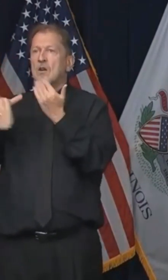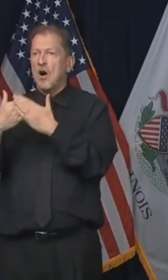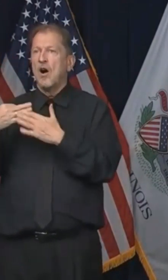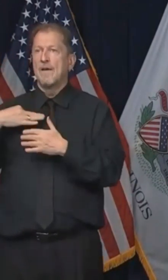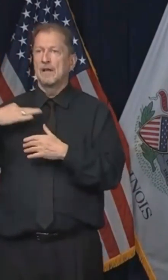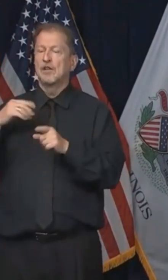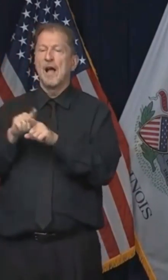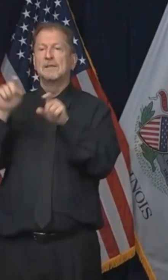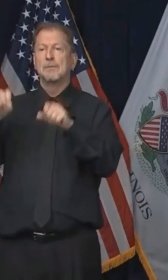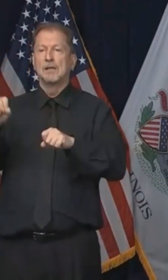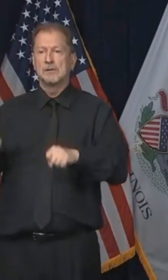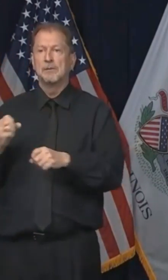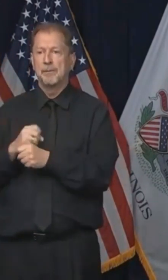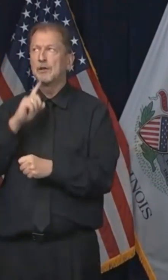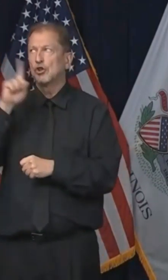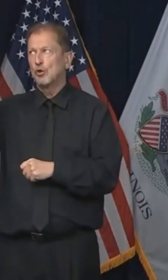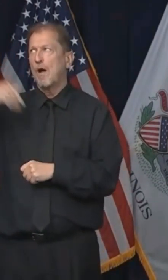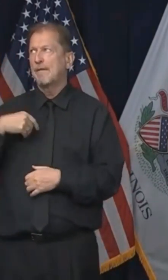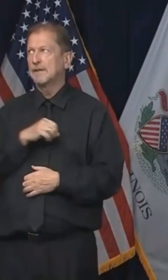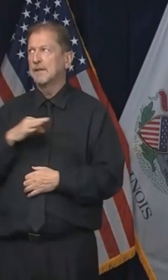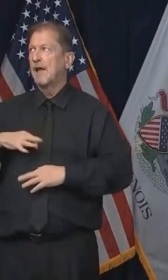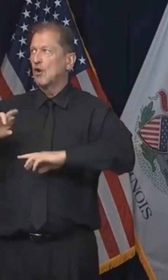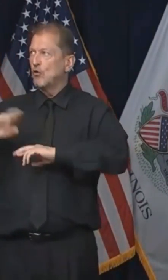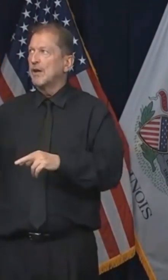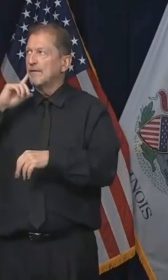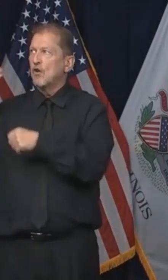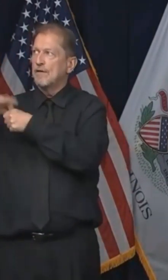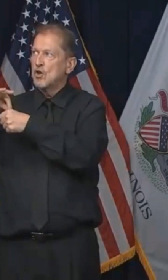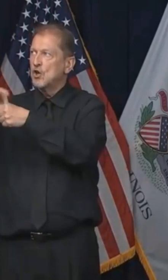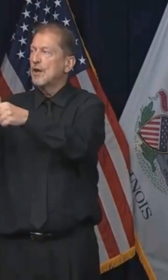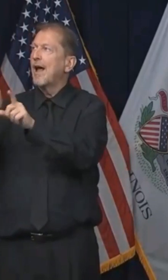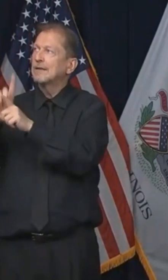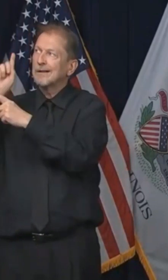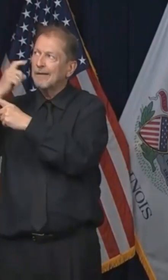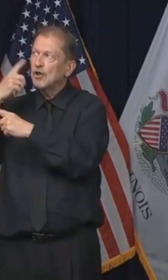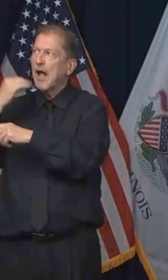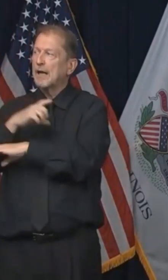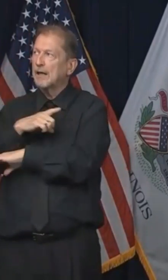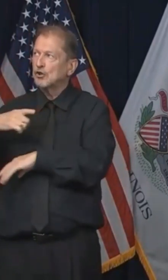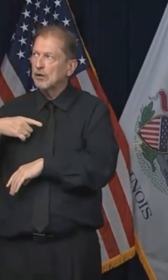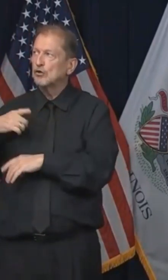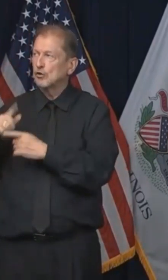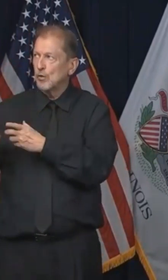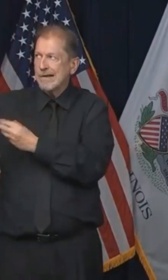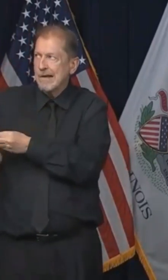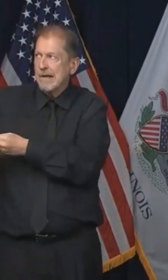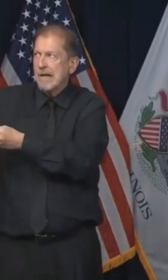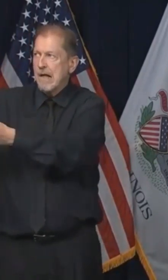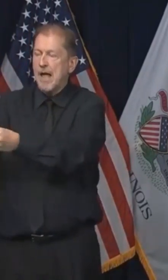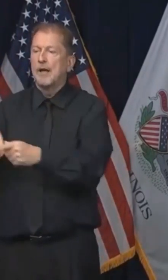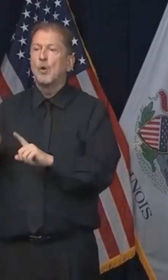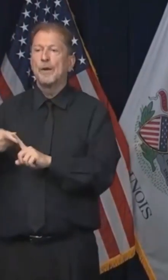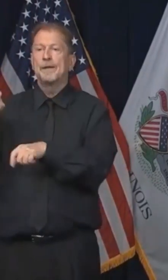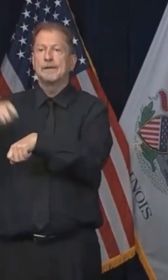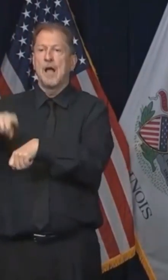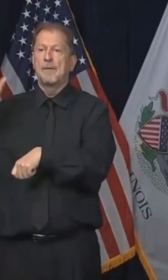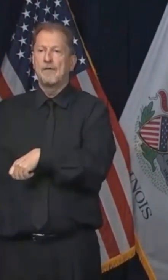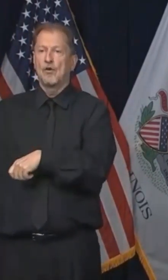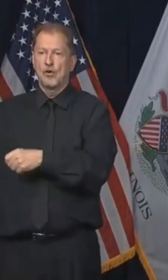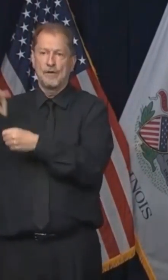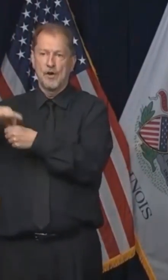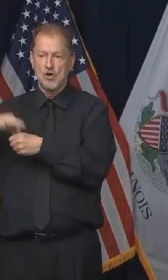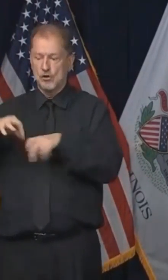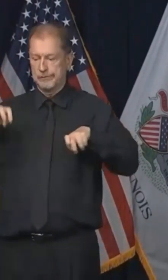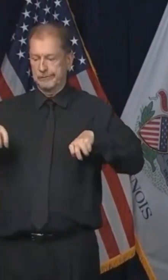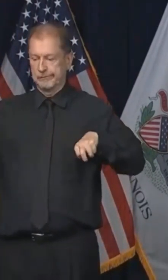have available to you as governor or as legislature to augment, the need. But